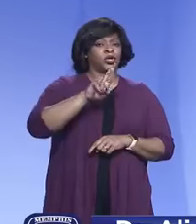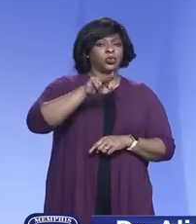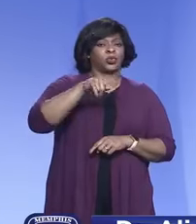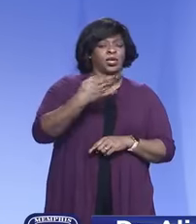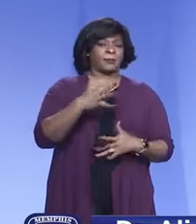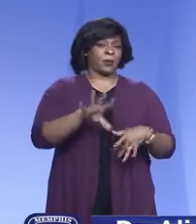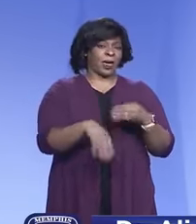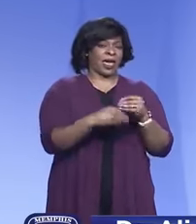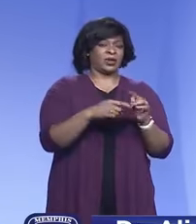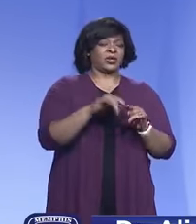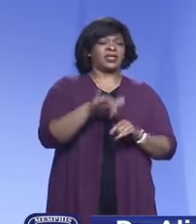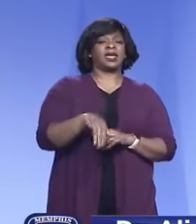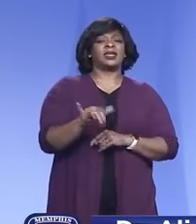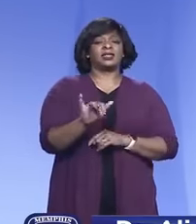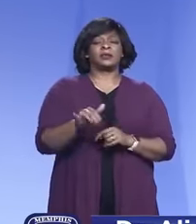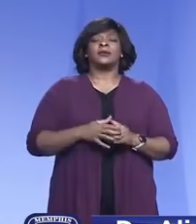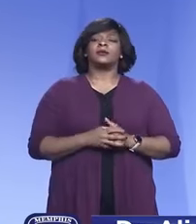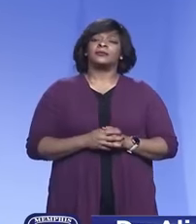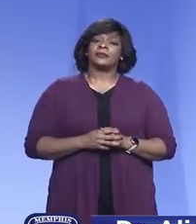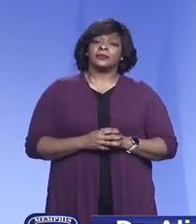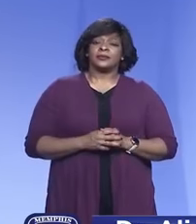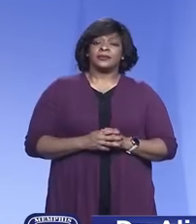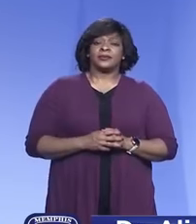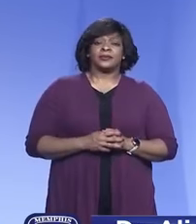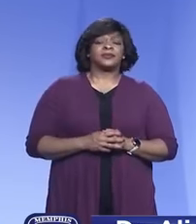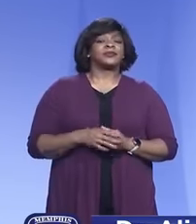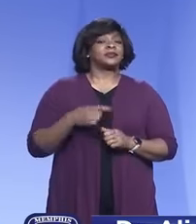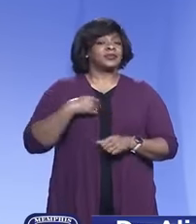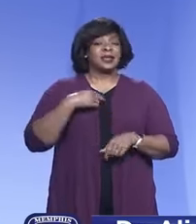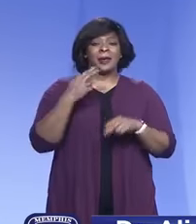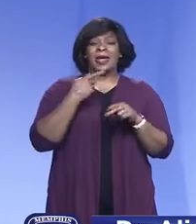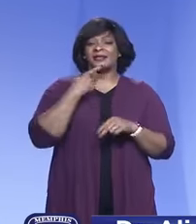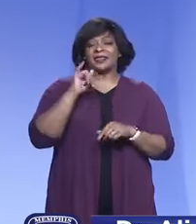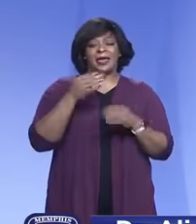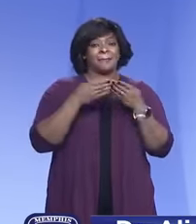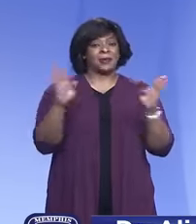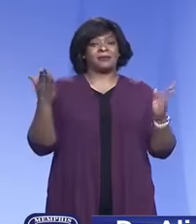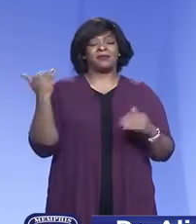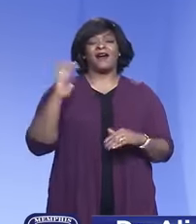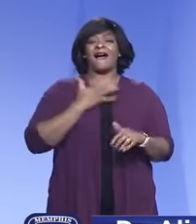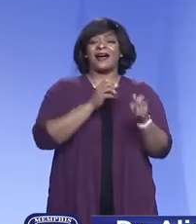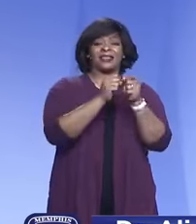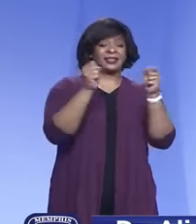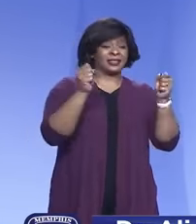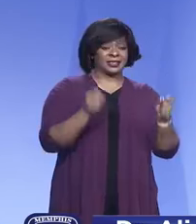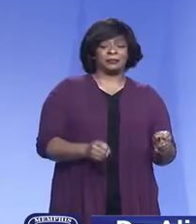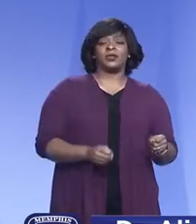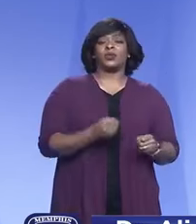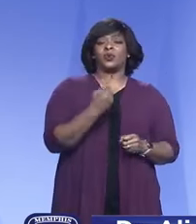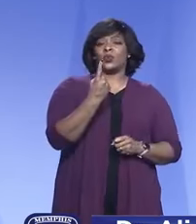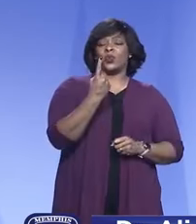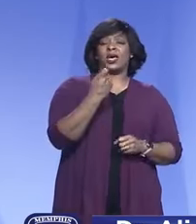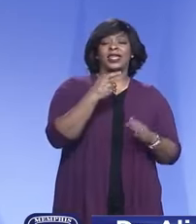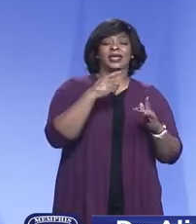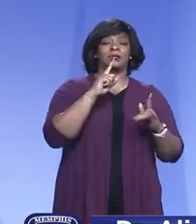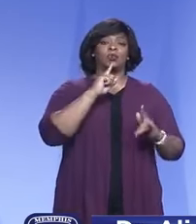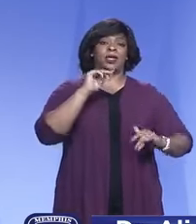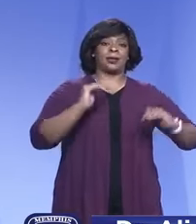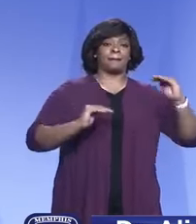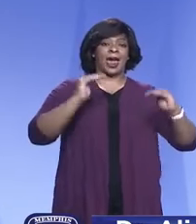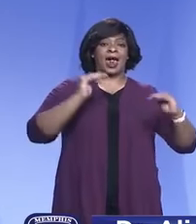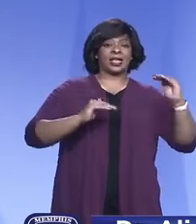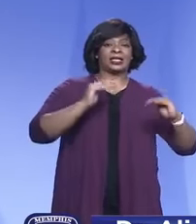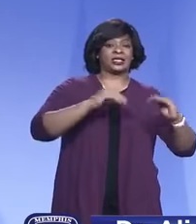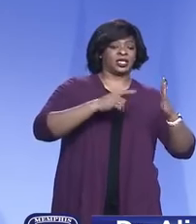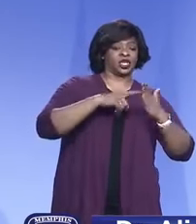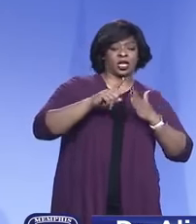to respond as well. And I've said this publicly before, our system is one of checks and balances.